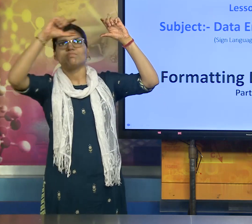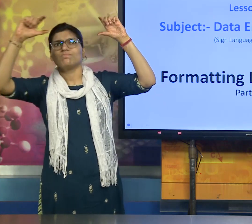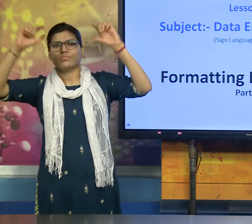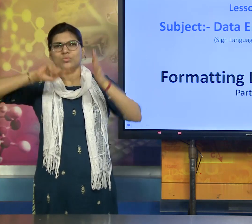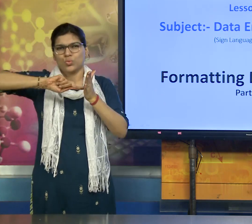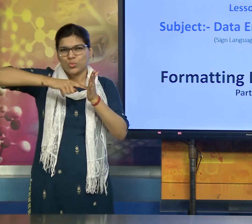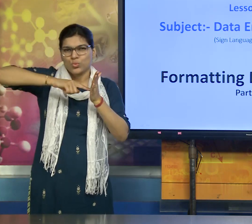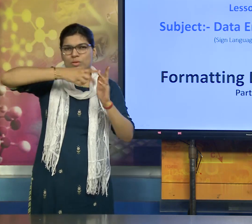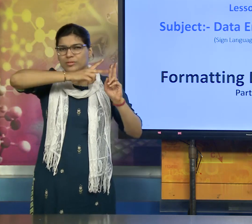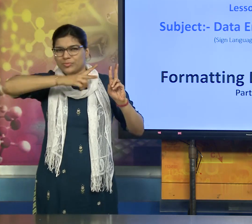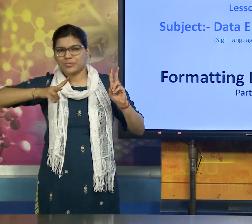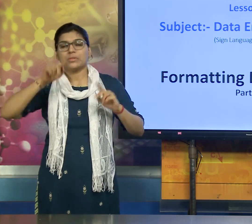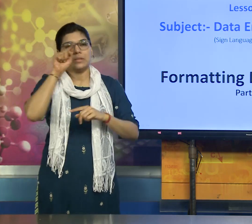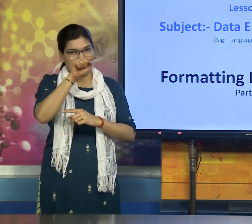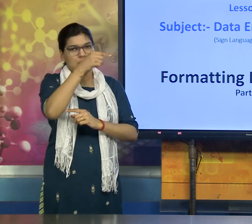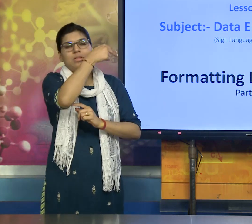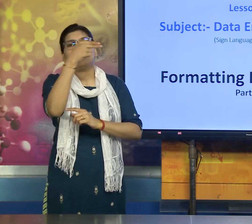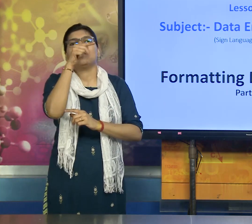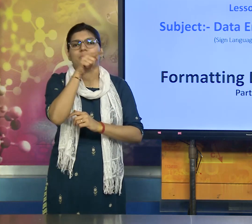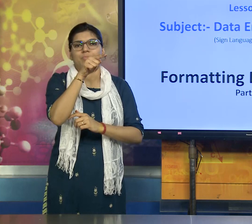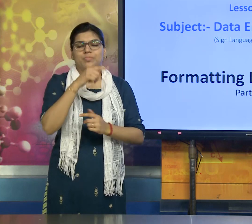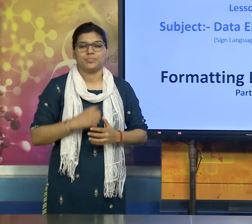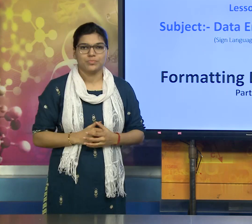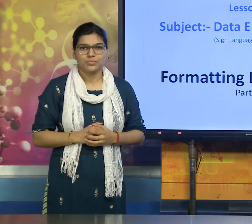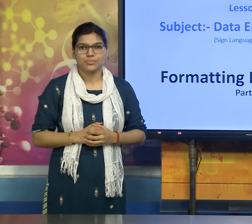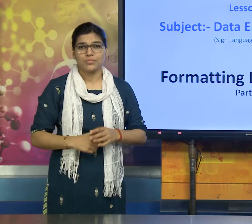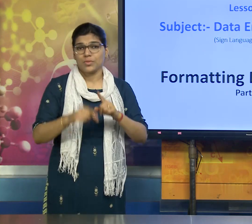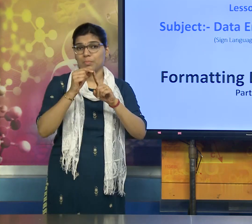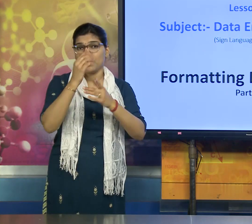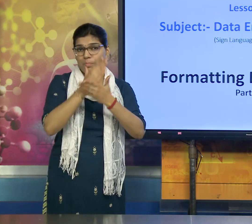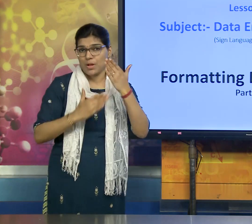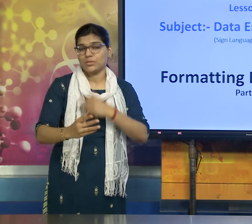Means making of documents. Part 2.